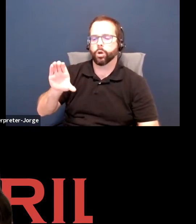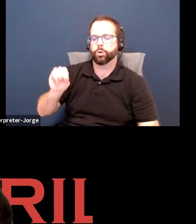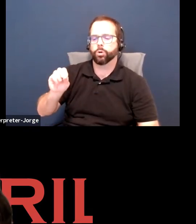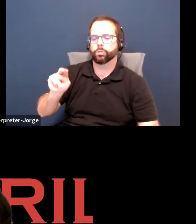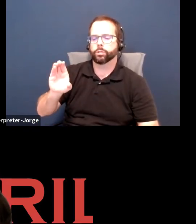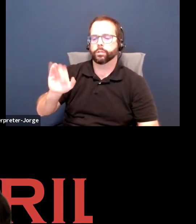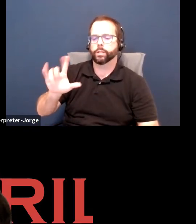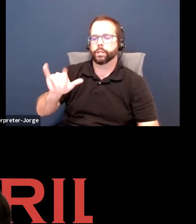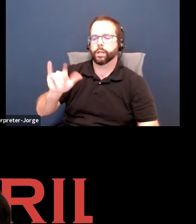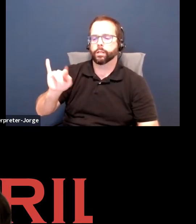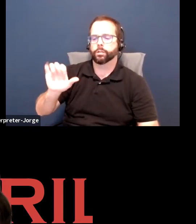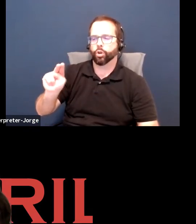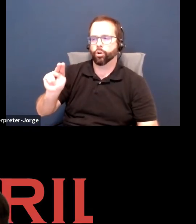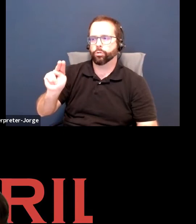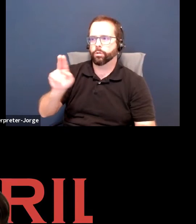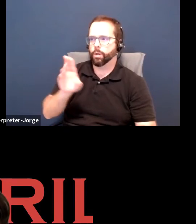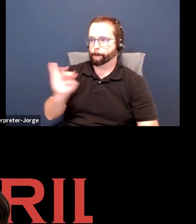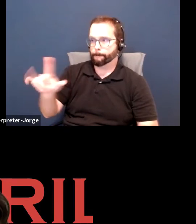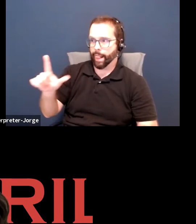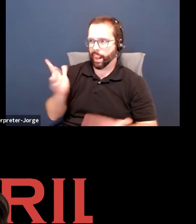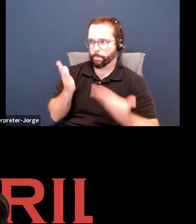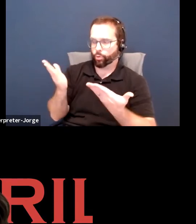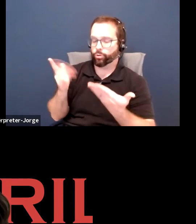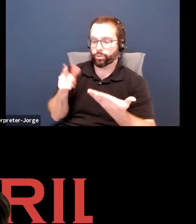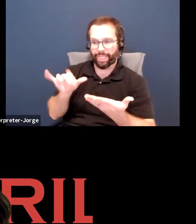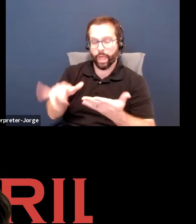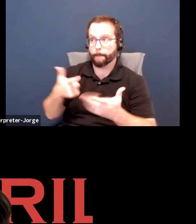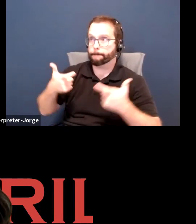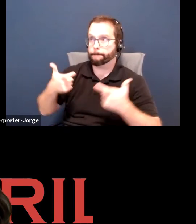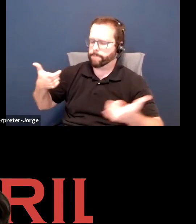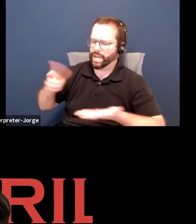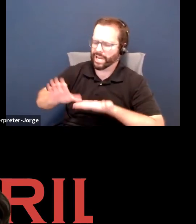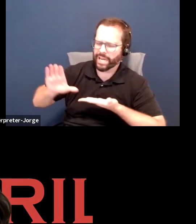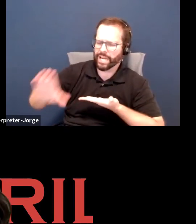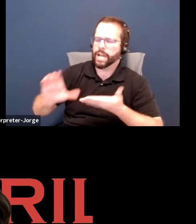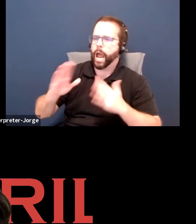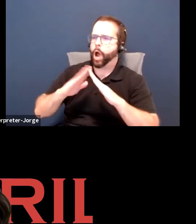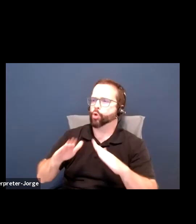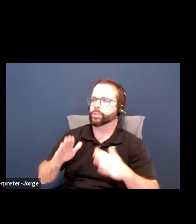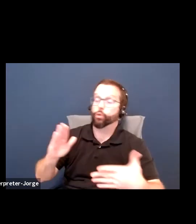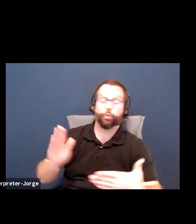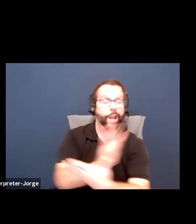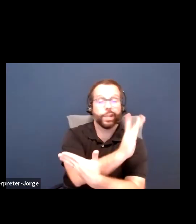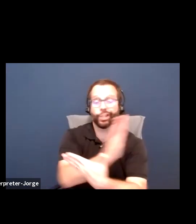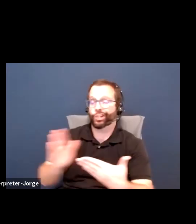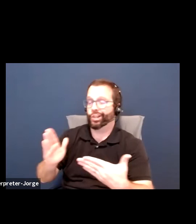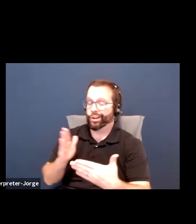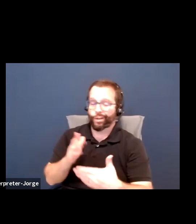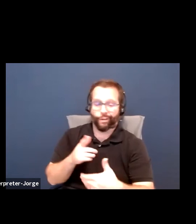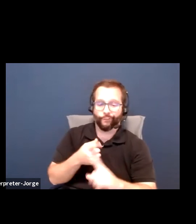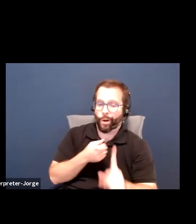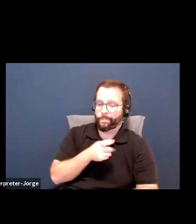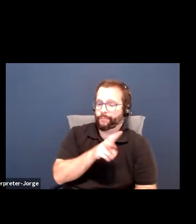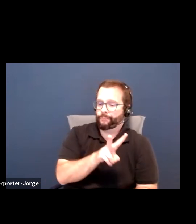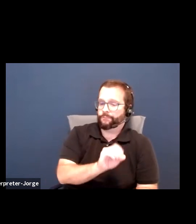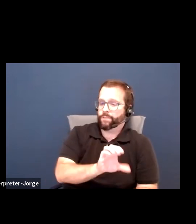investment in housing, a whole range of housing, everything from housing vouchers to new affordable